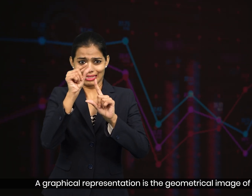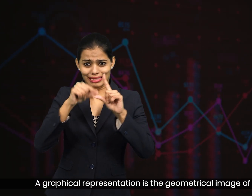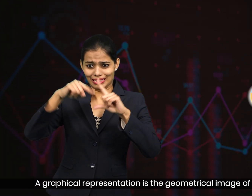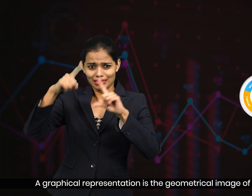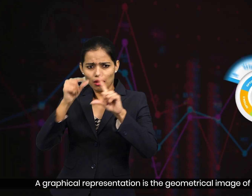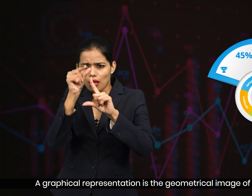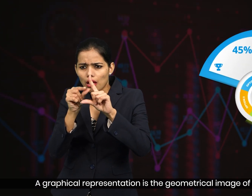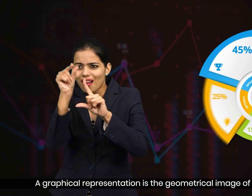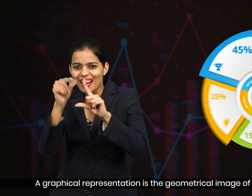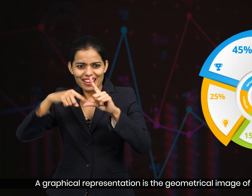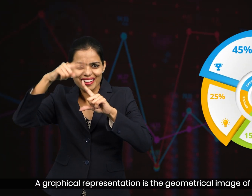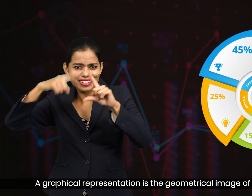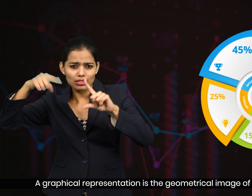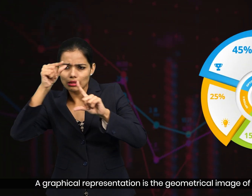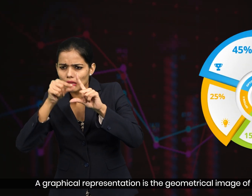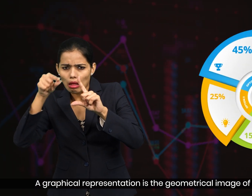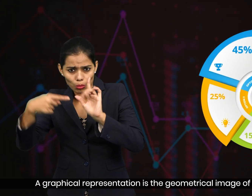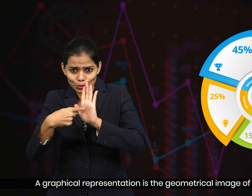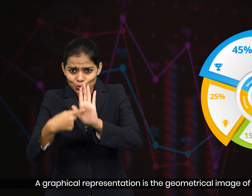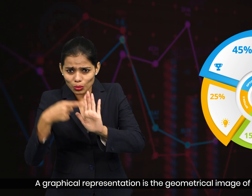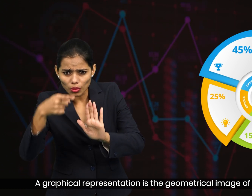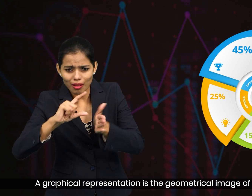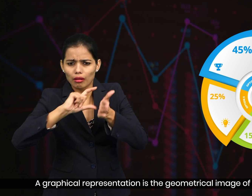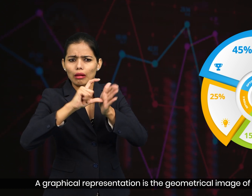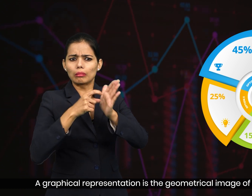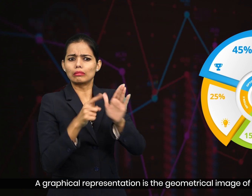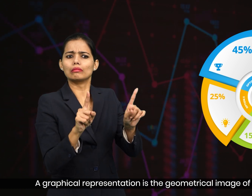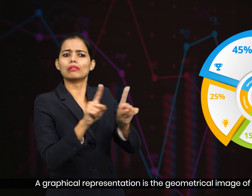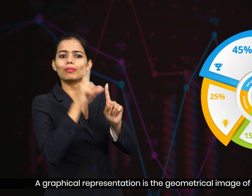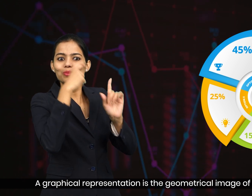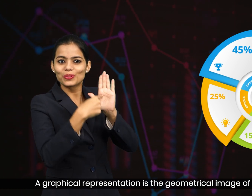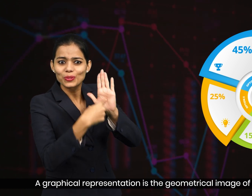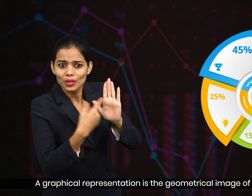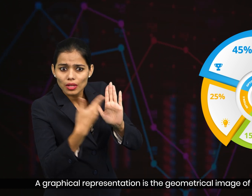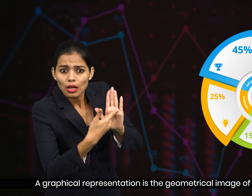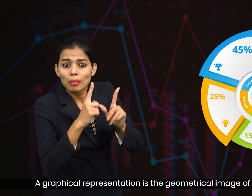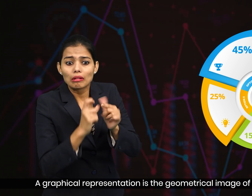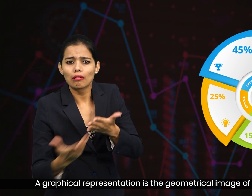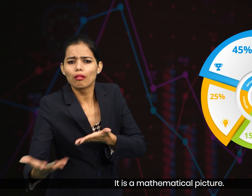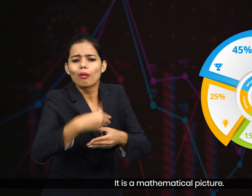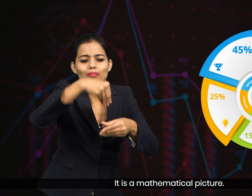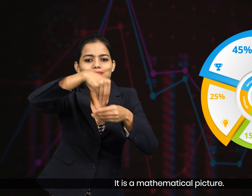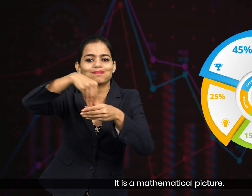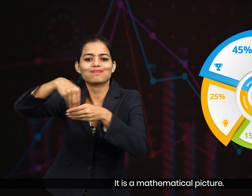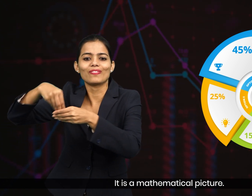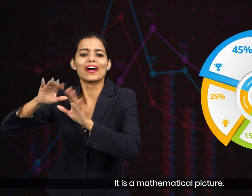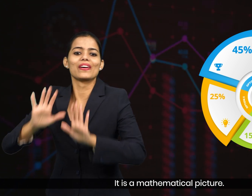A graphical representation is the geometrical image of a set of data. It is a mathematical